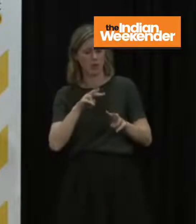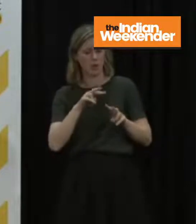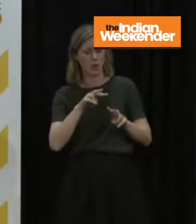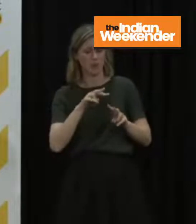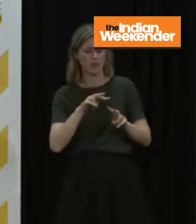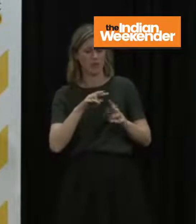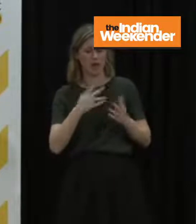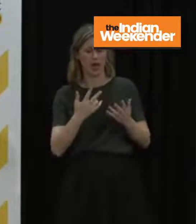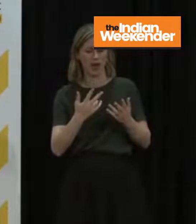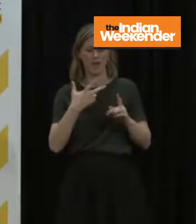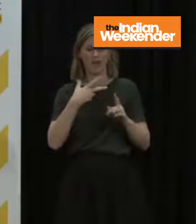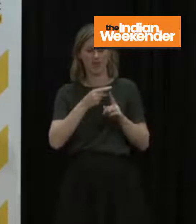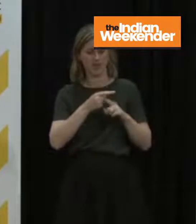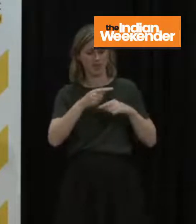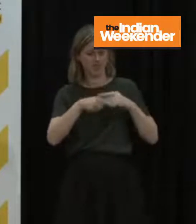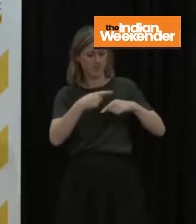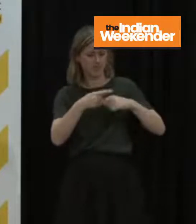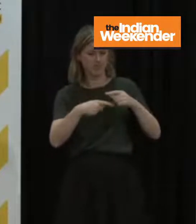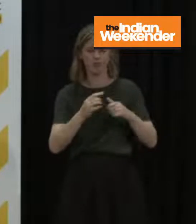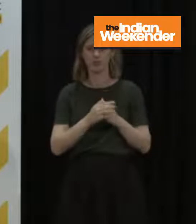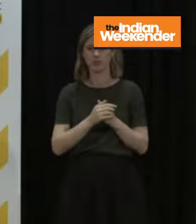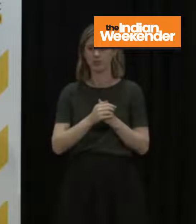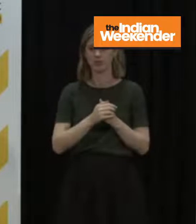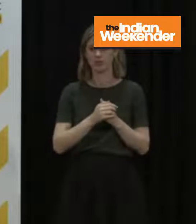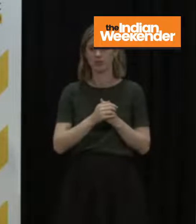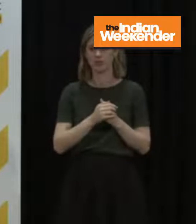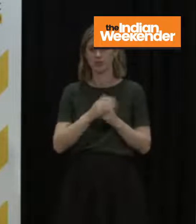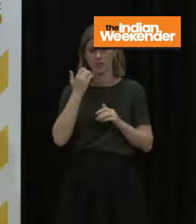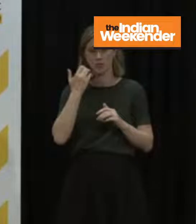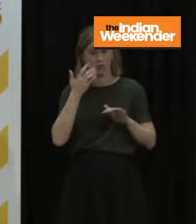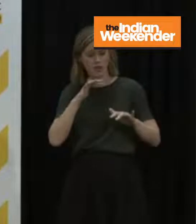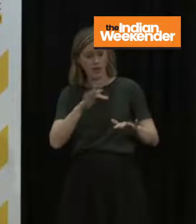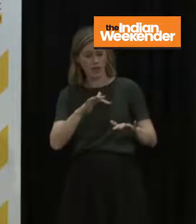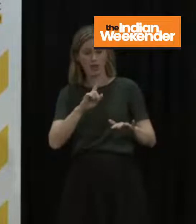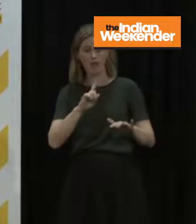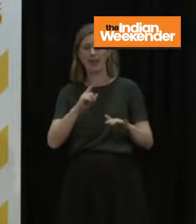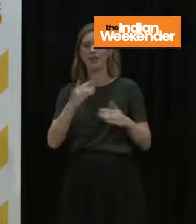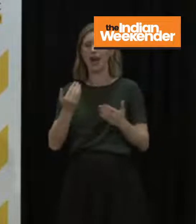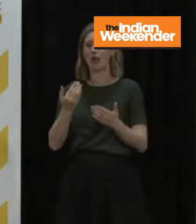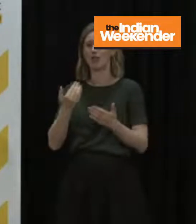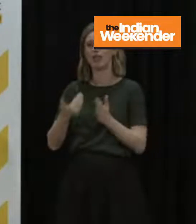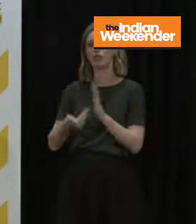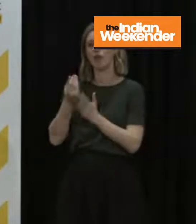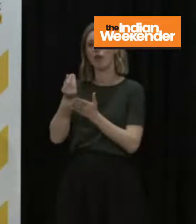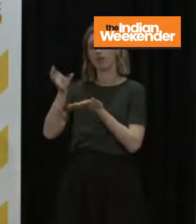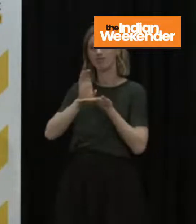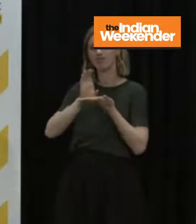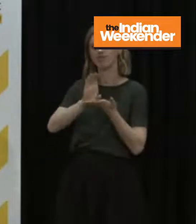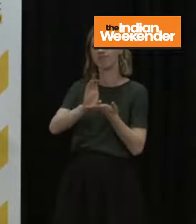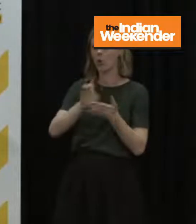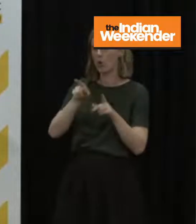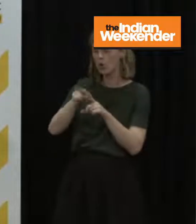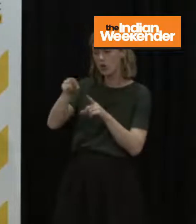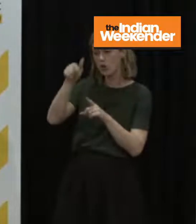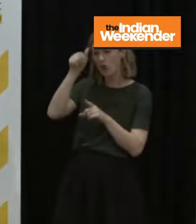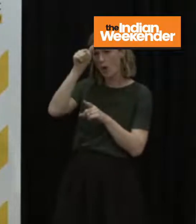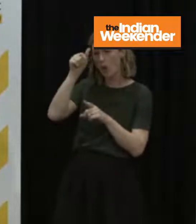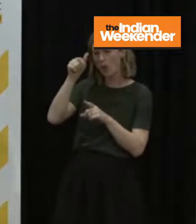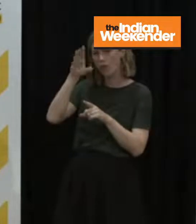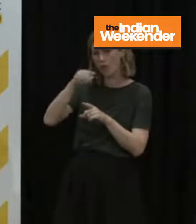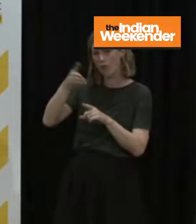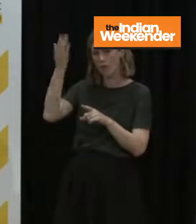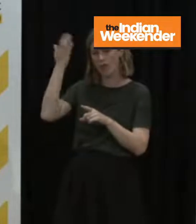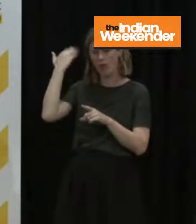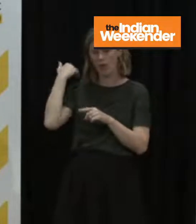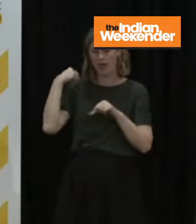vaccination program was rolling out. So it had always been there. What we've done is put more resource into it. You'll also know from previous questioning that we've